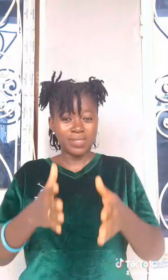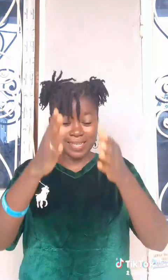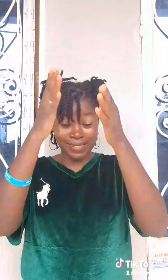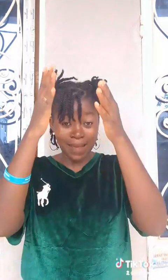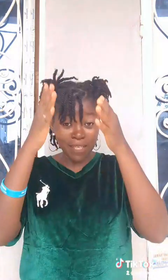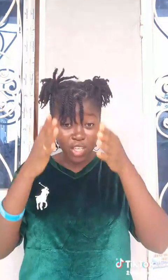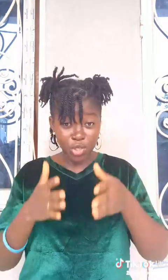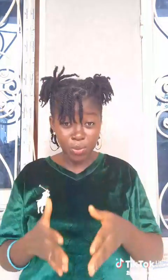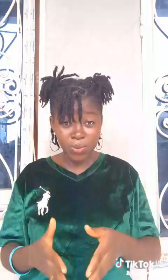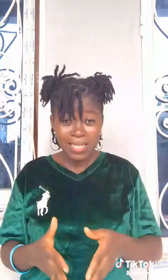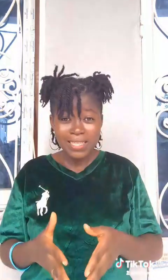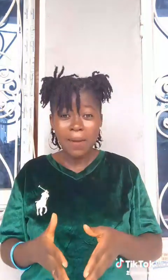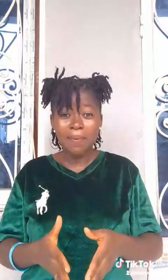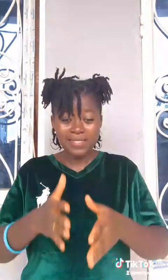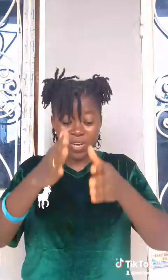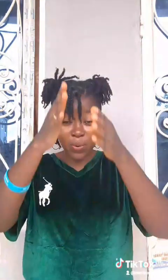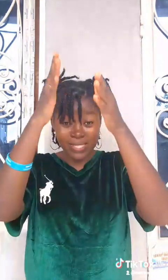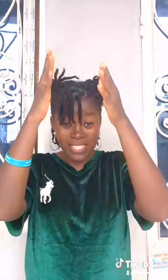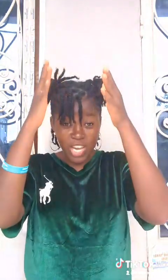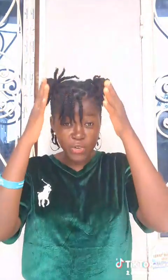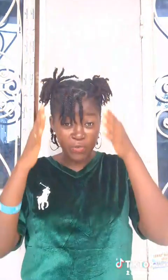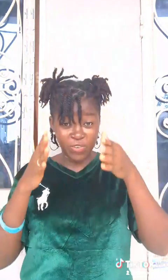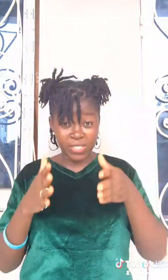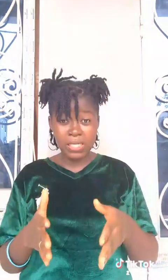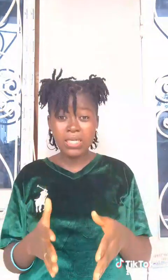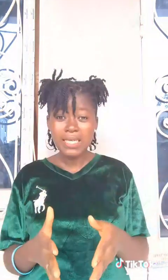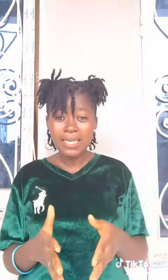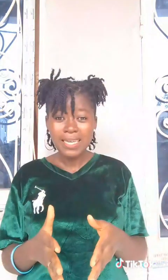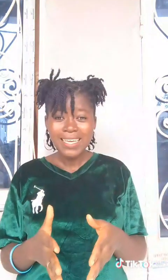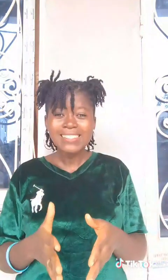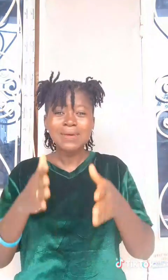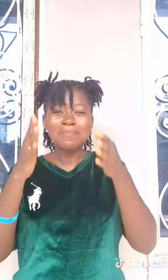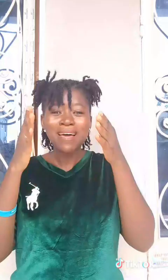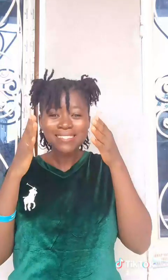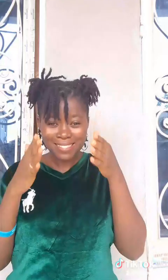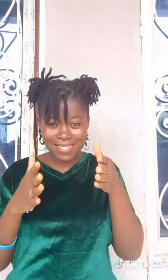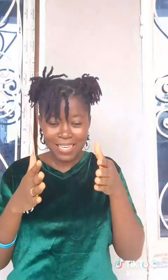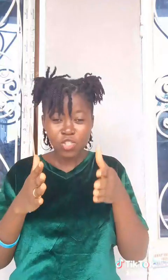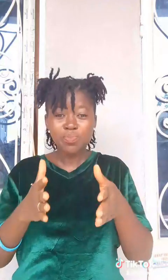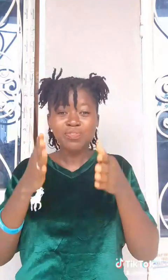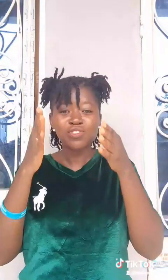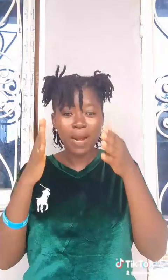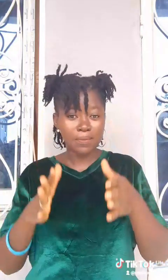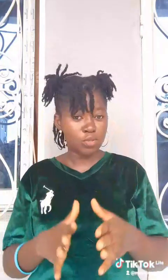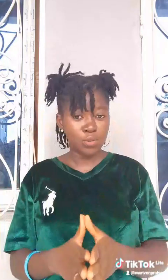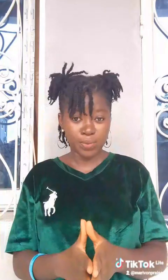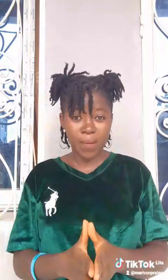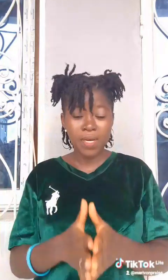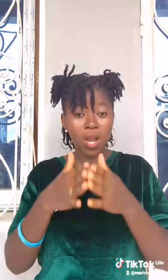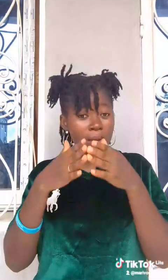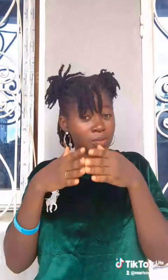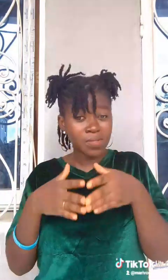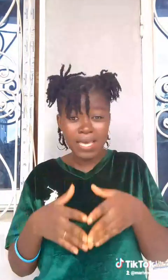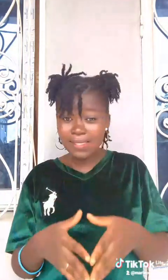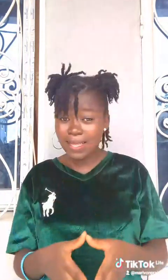who is examining you, the person who is seeing you physically is the best to prescribe to you. And when it comes to things like